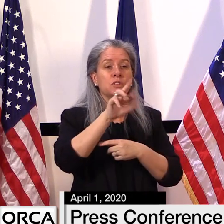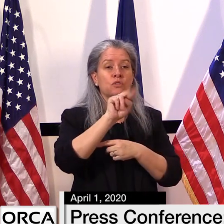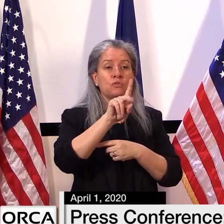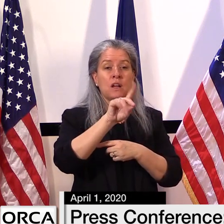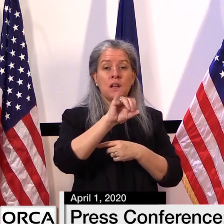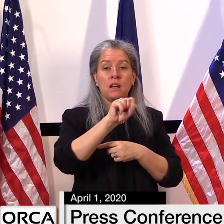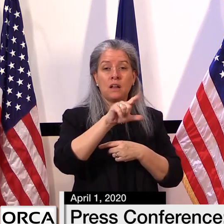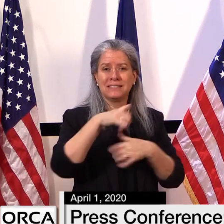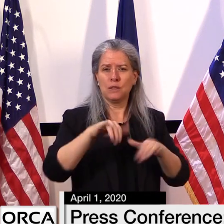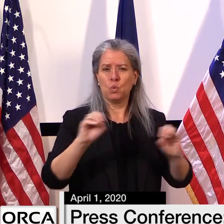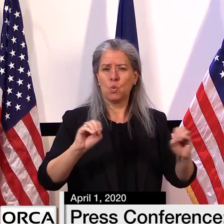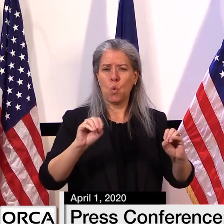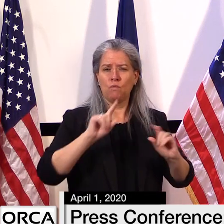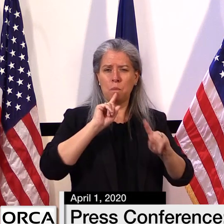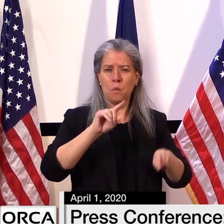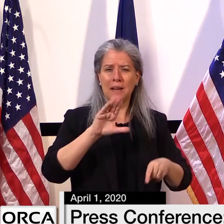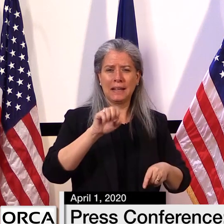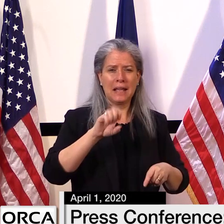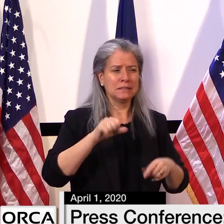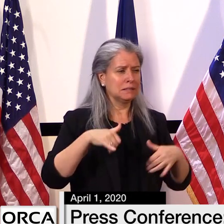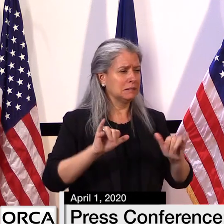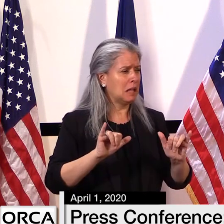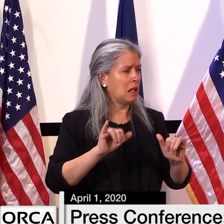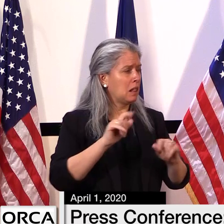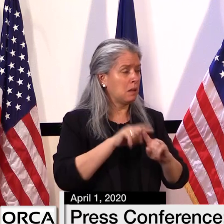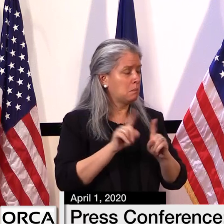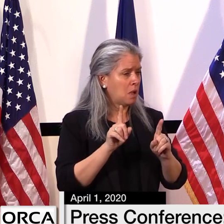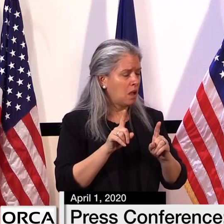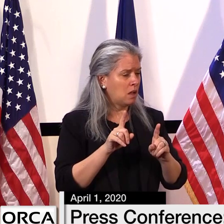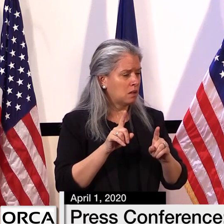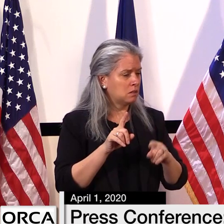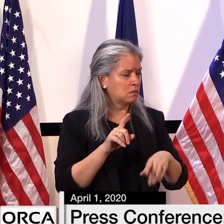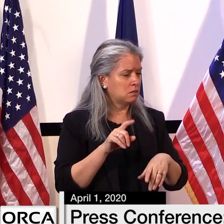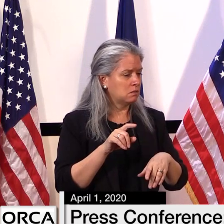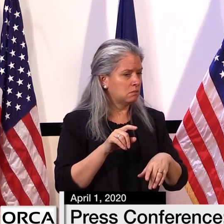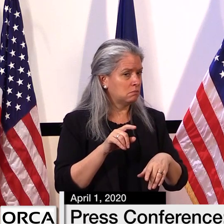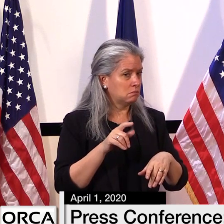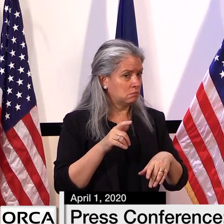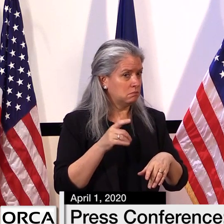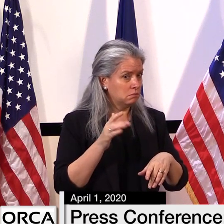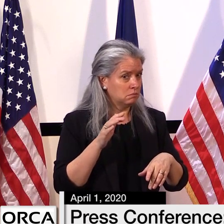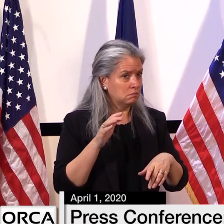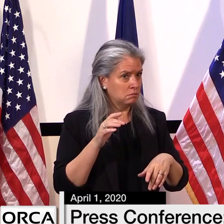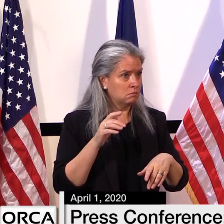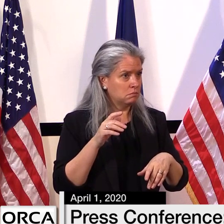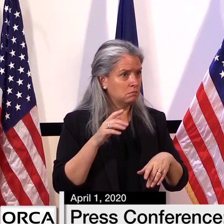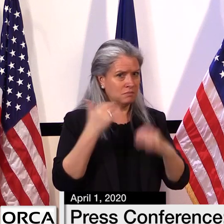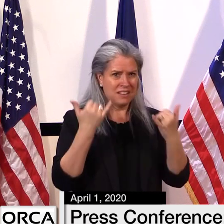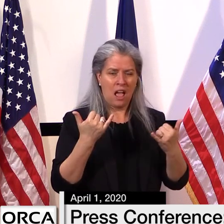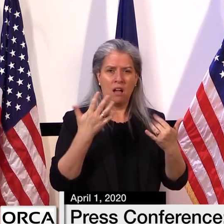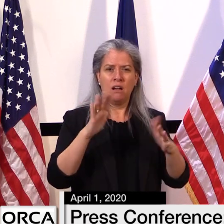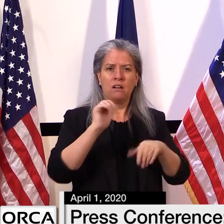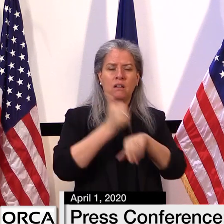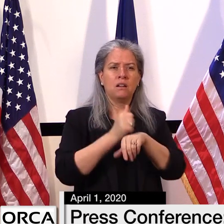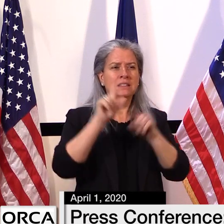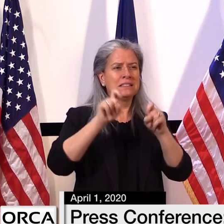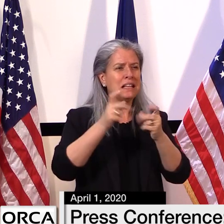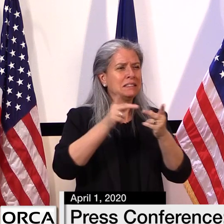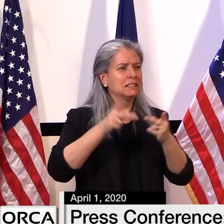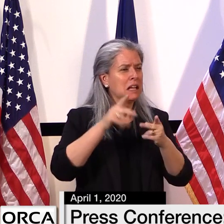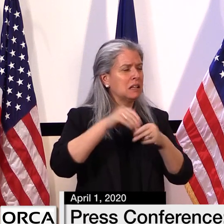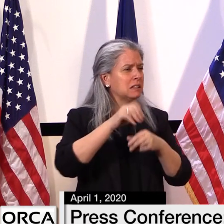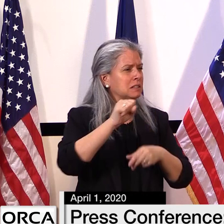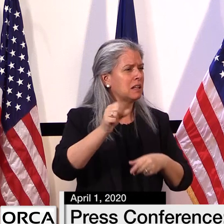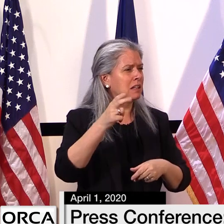reported cases yet, but yet, starting today, they've established a COVID test site in South